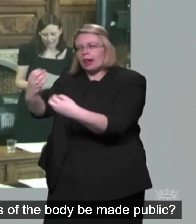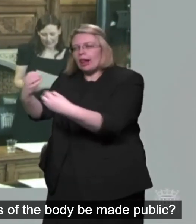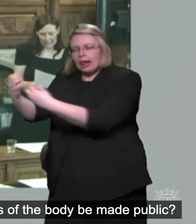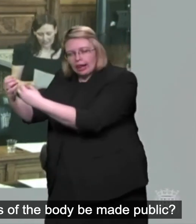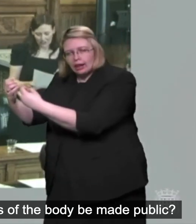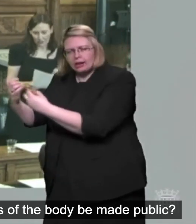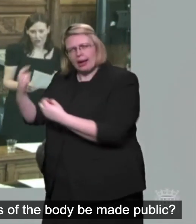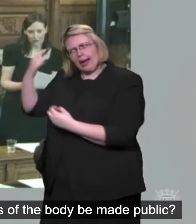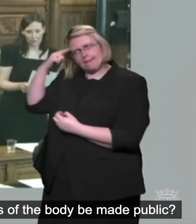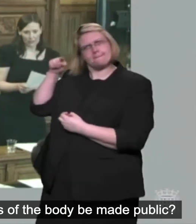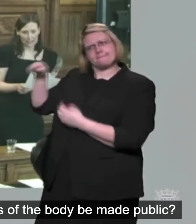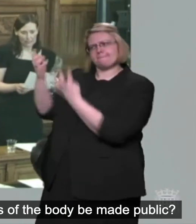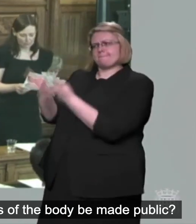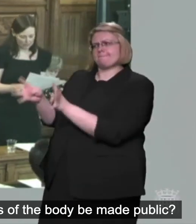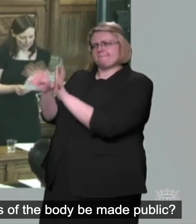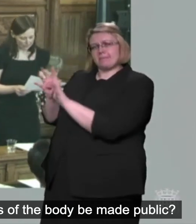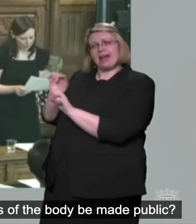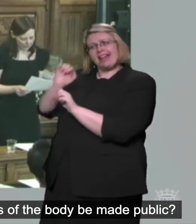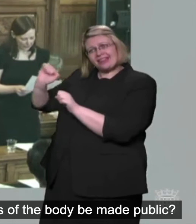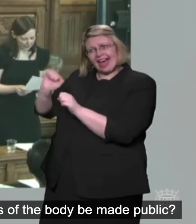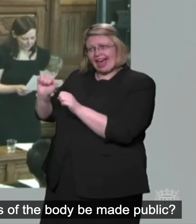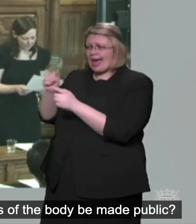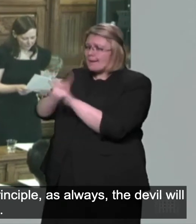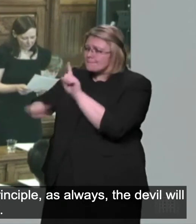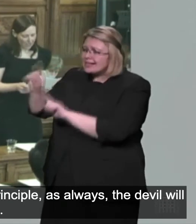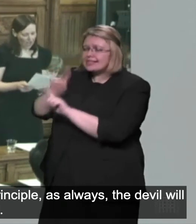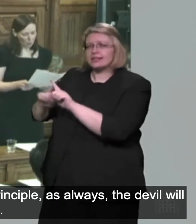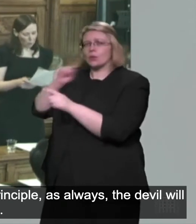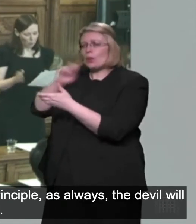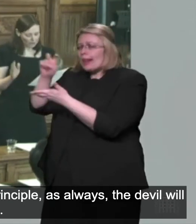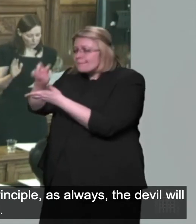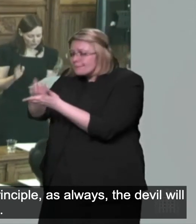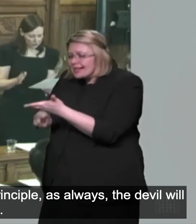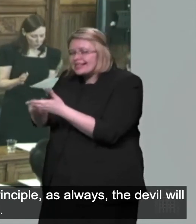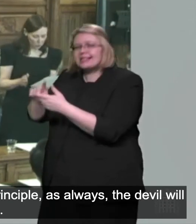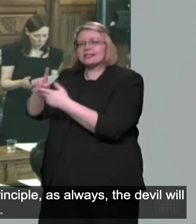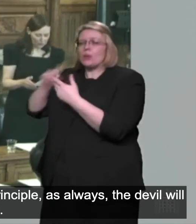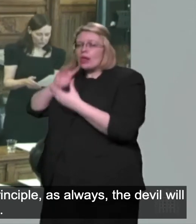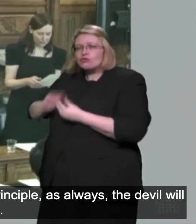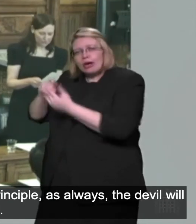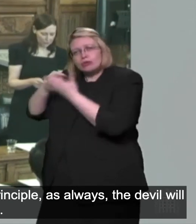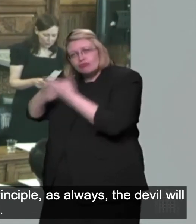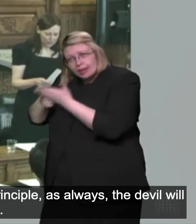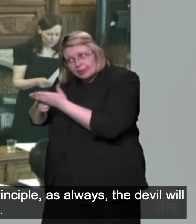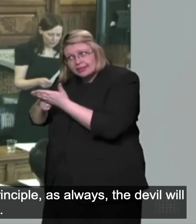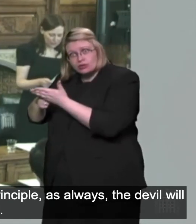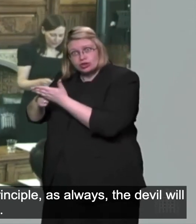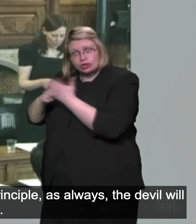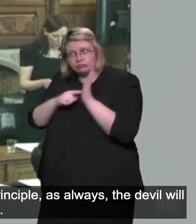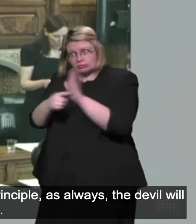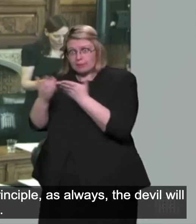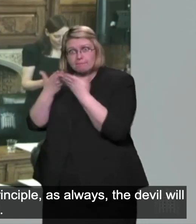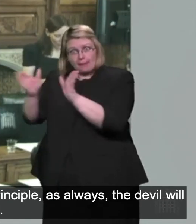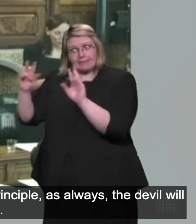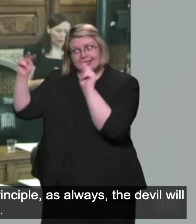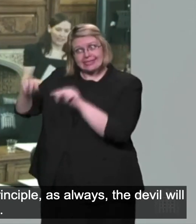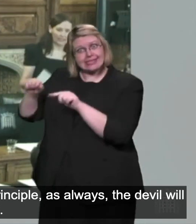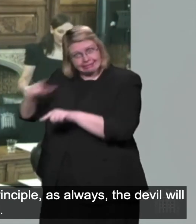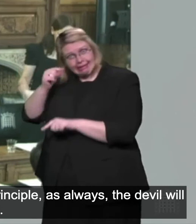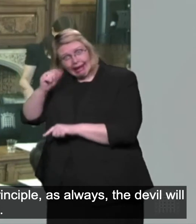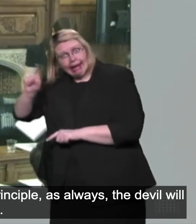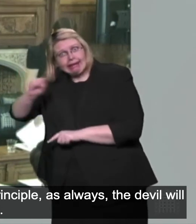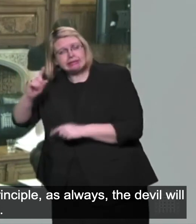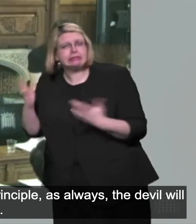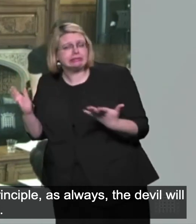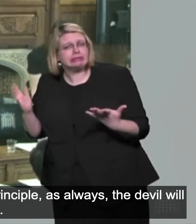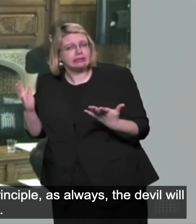and recommendations of the body be made public? And whilst we should all welcome this move in principle, as always,